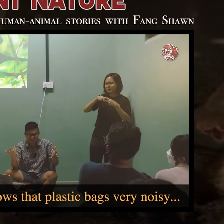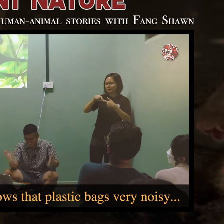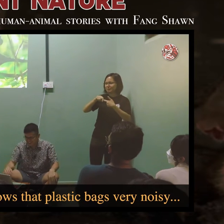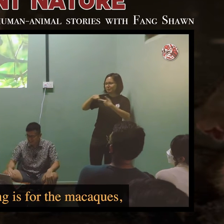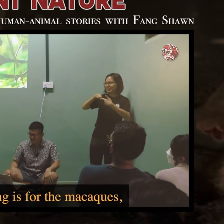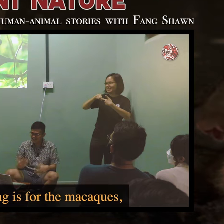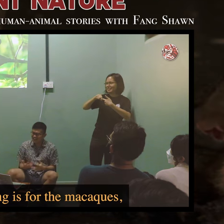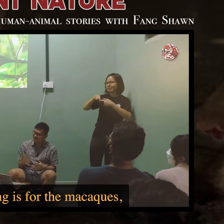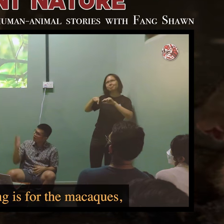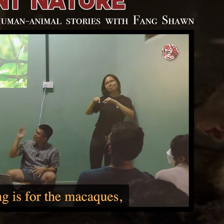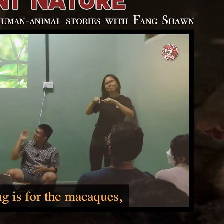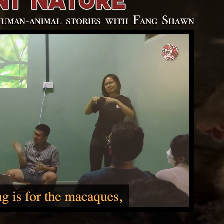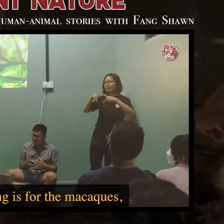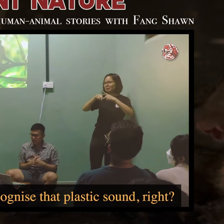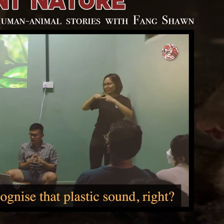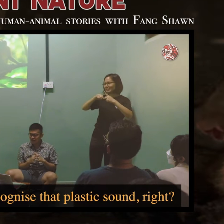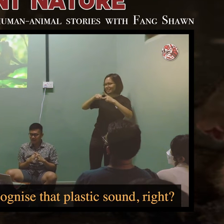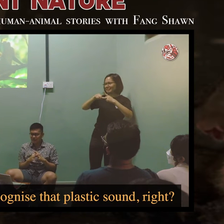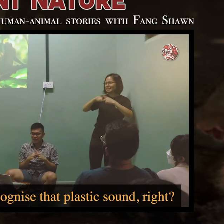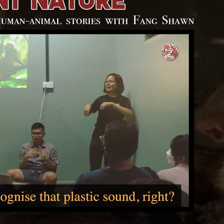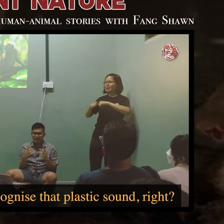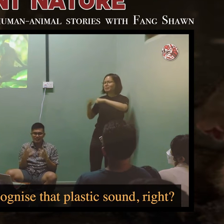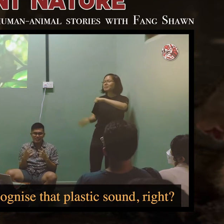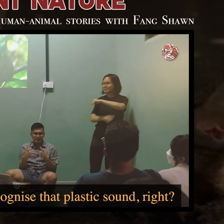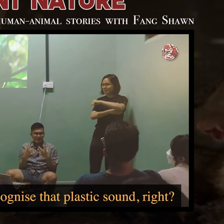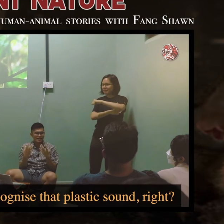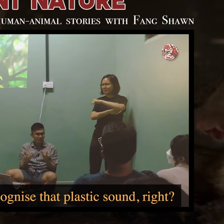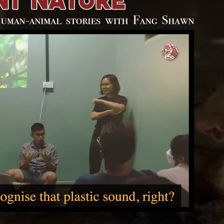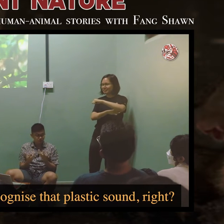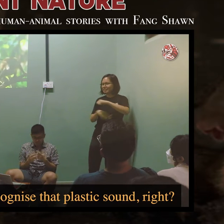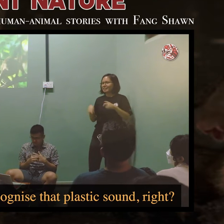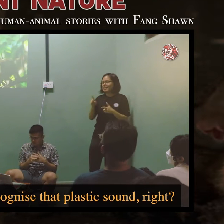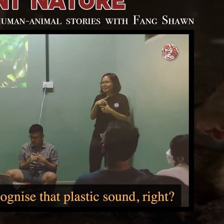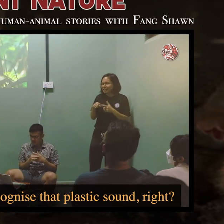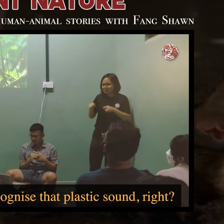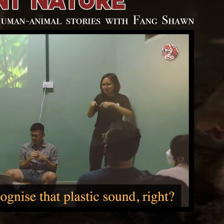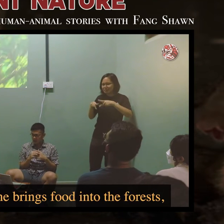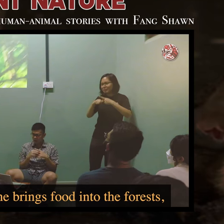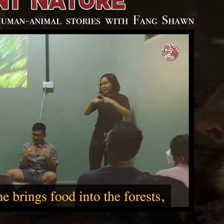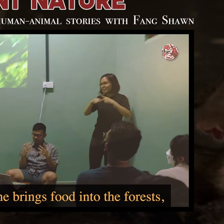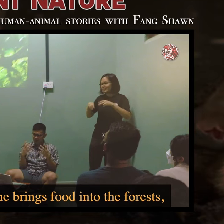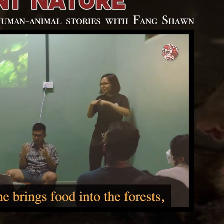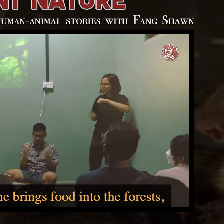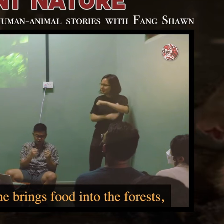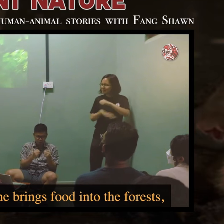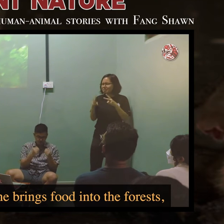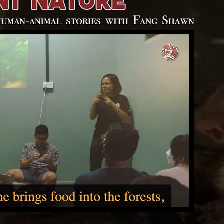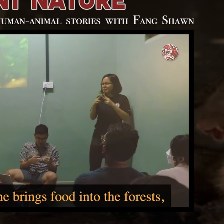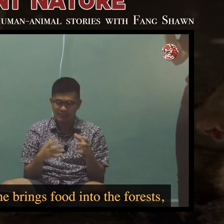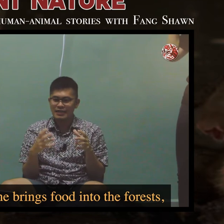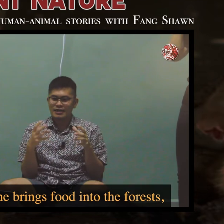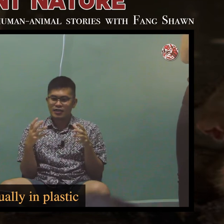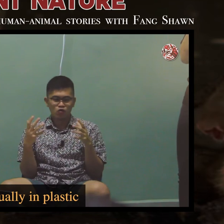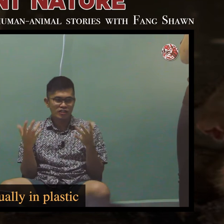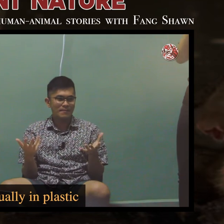right? So the thing is, for the macaques, all of them, they recognize that plastic sound, right? Whenever someone brings food into the